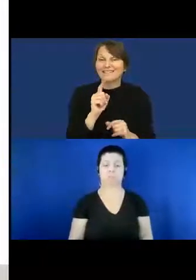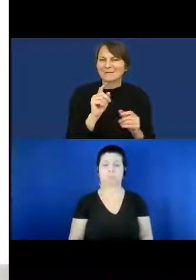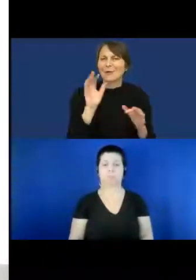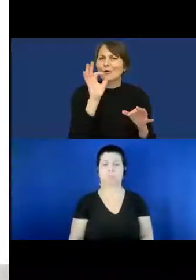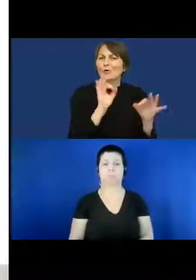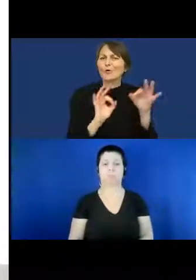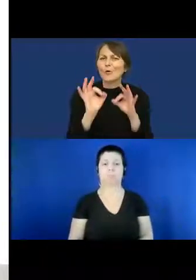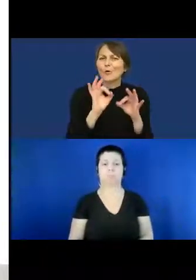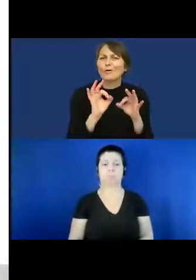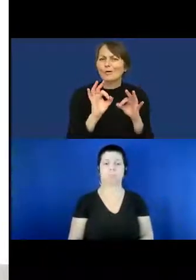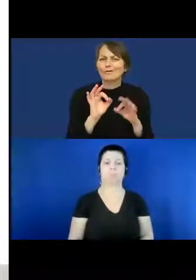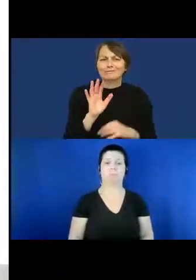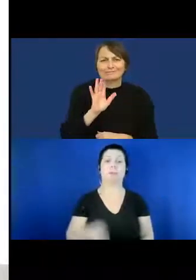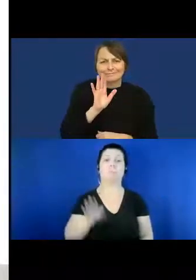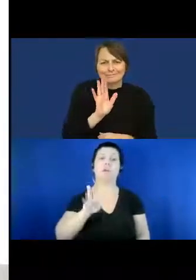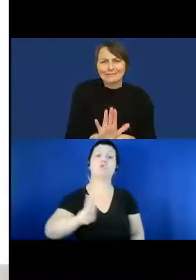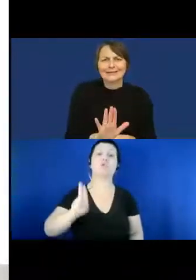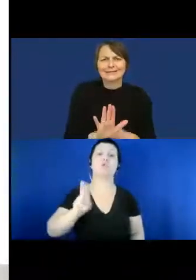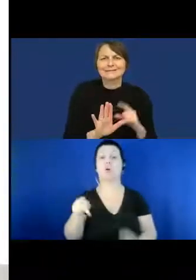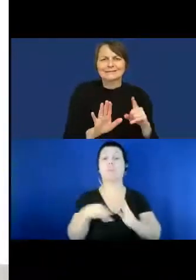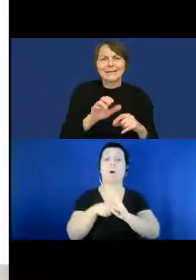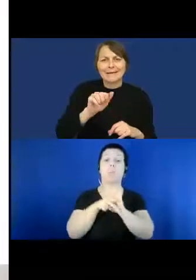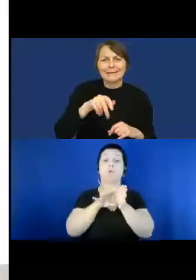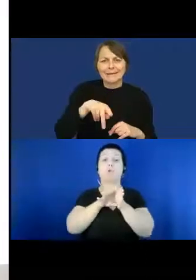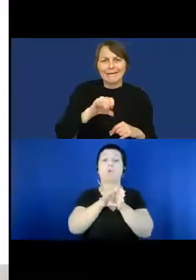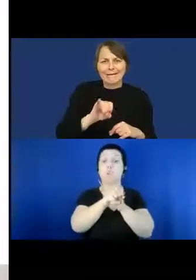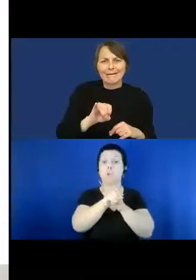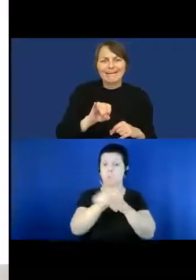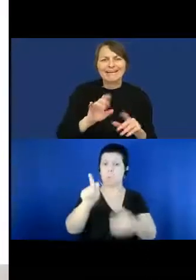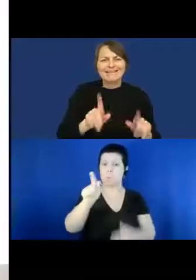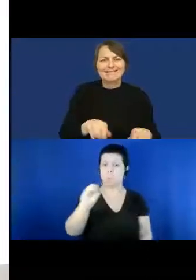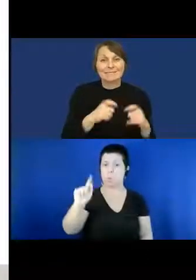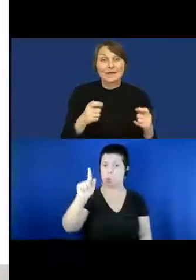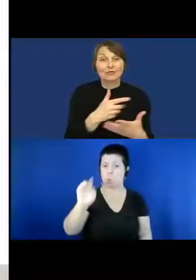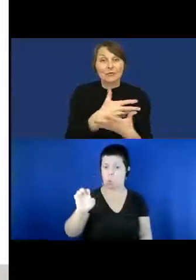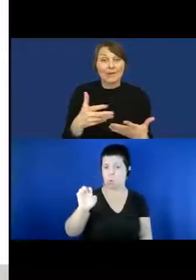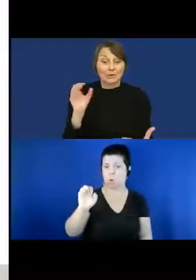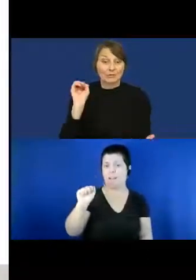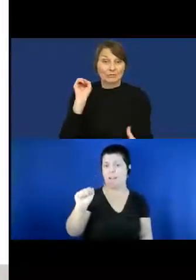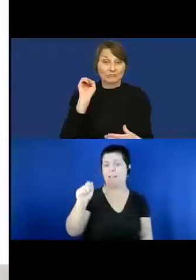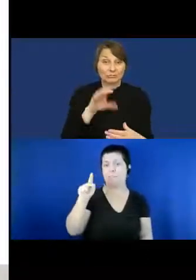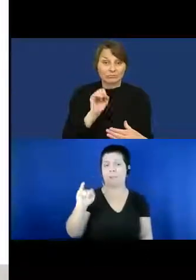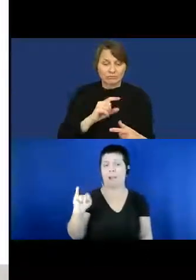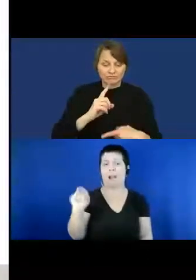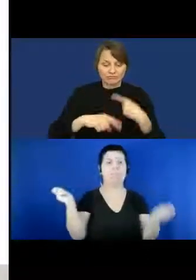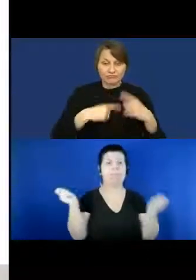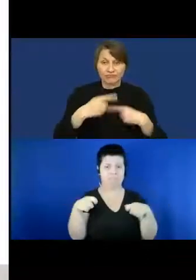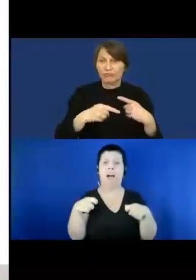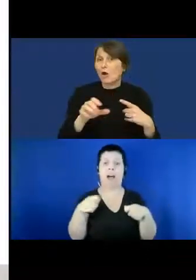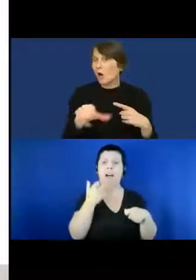natural language processing API, we can support other languages as